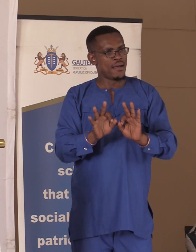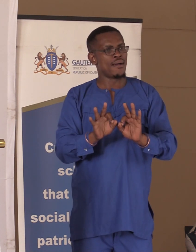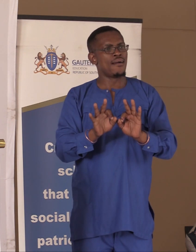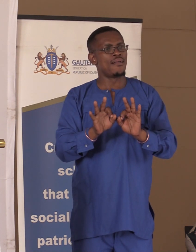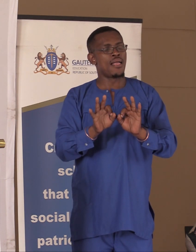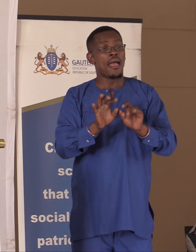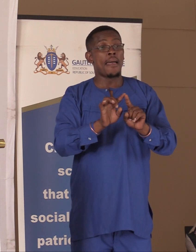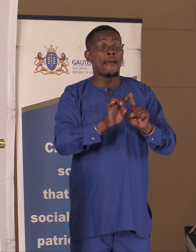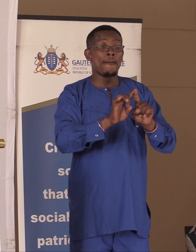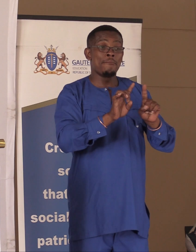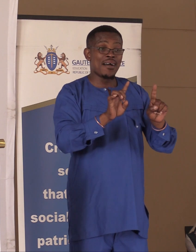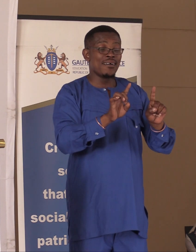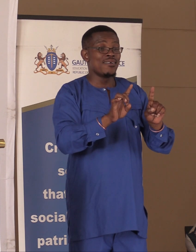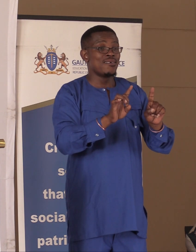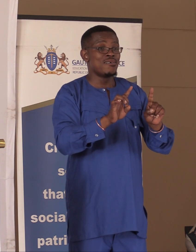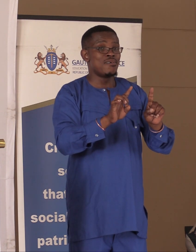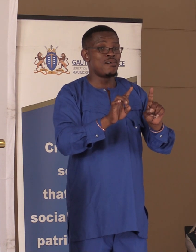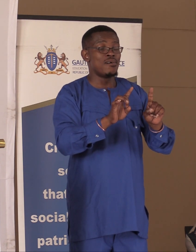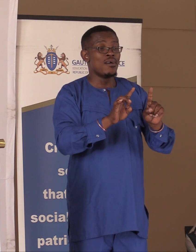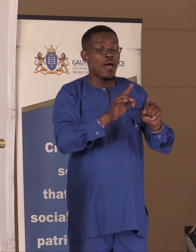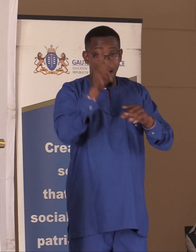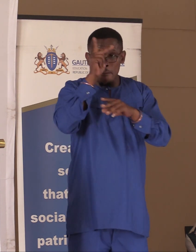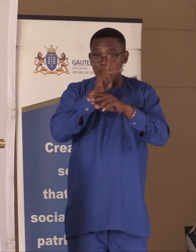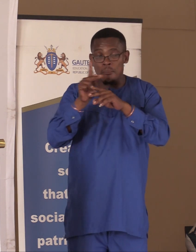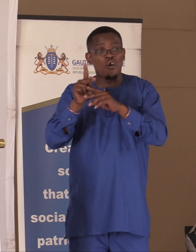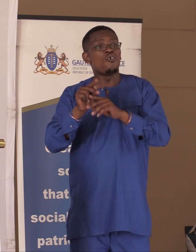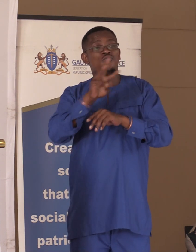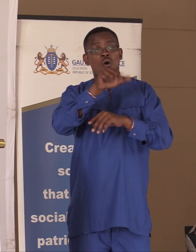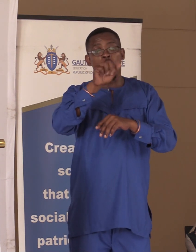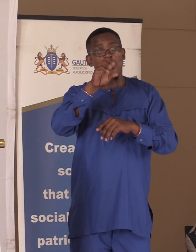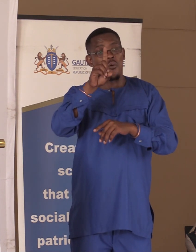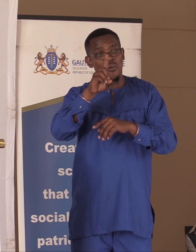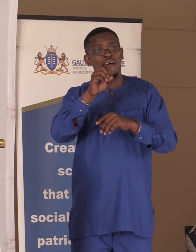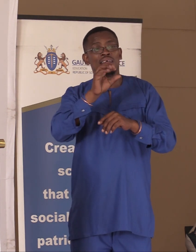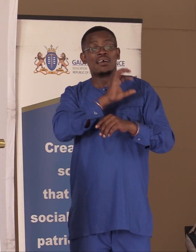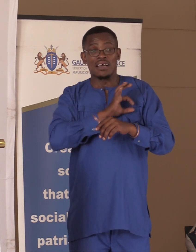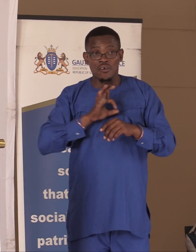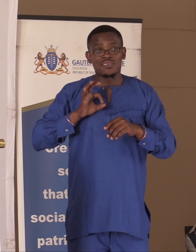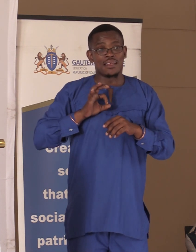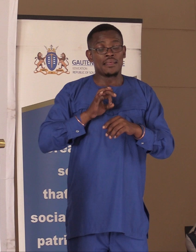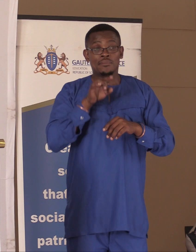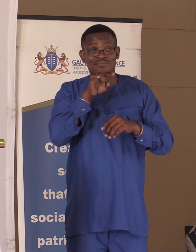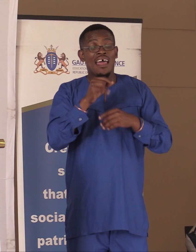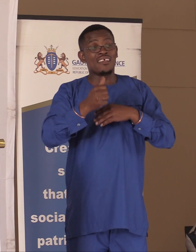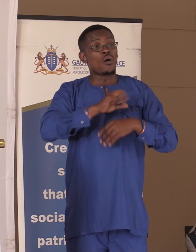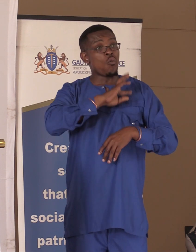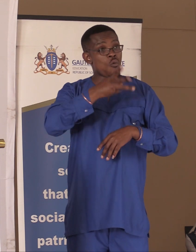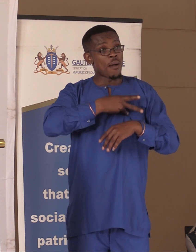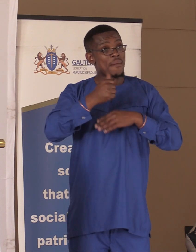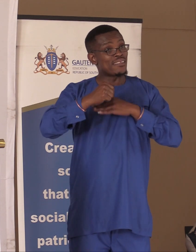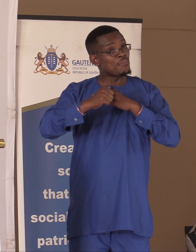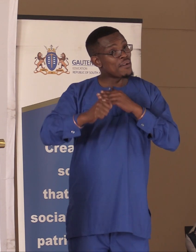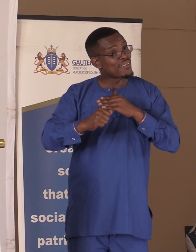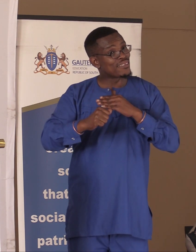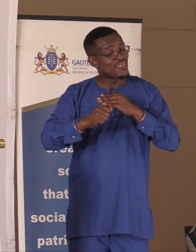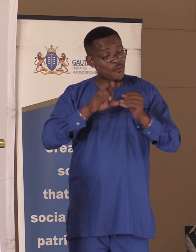But having said that, I'm talking about Prof and what Councillor Mayor Violet Palwan. This month is a woman's month. We